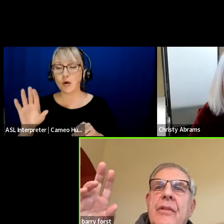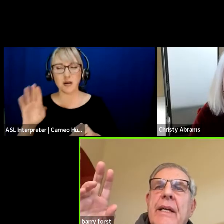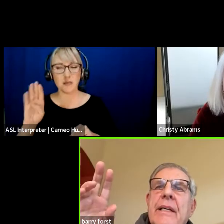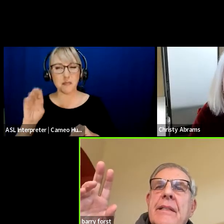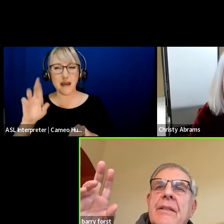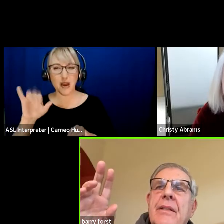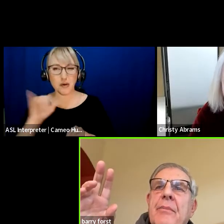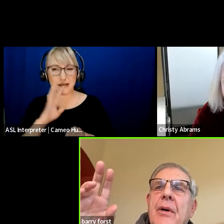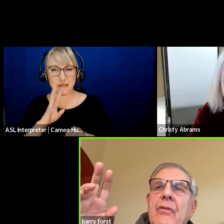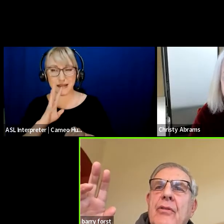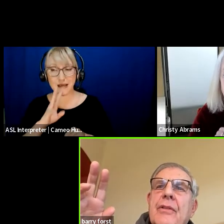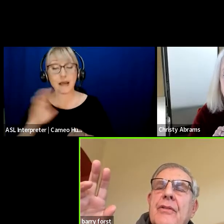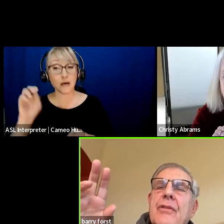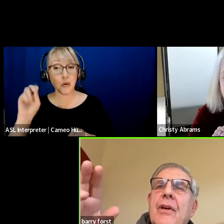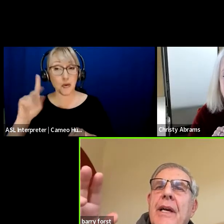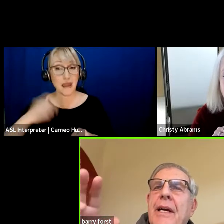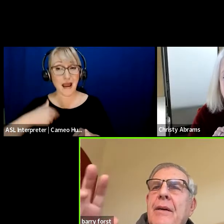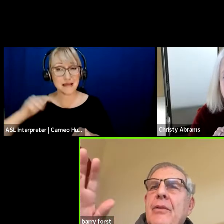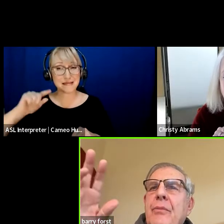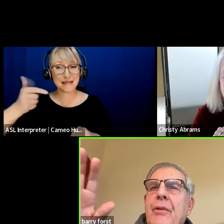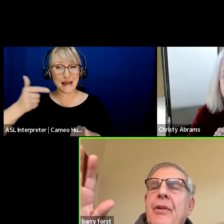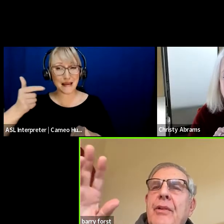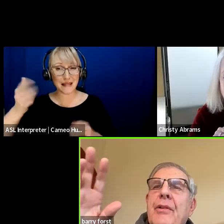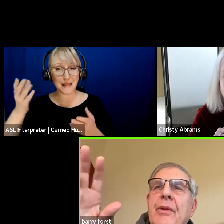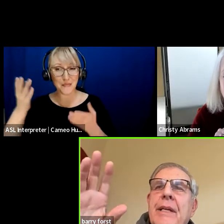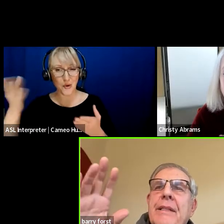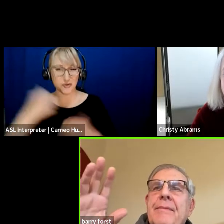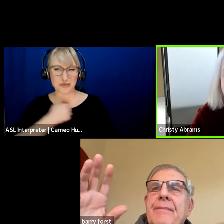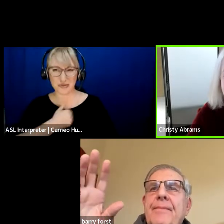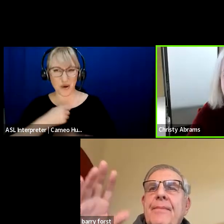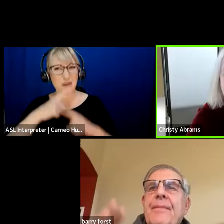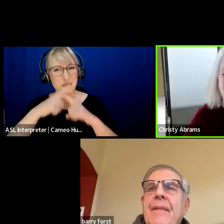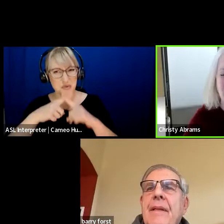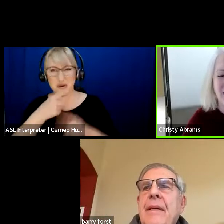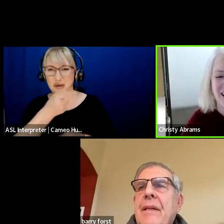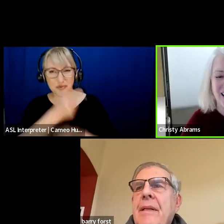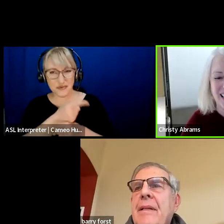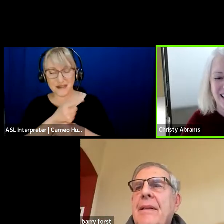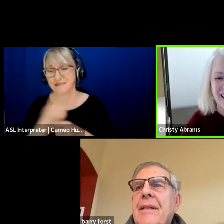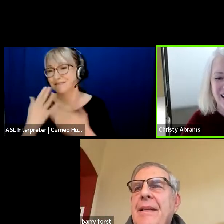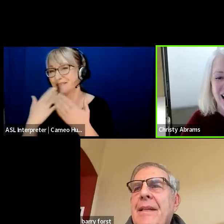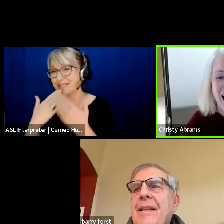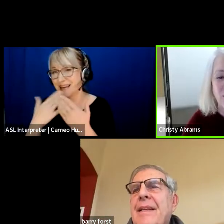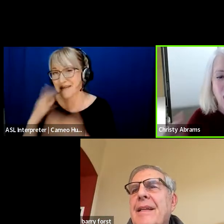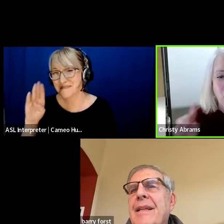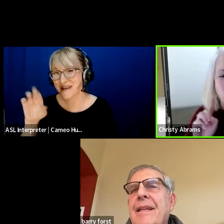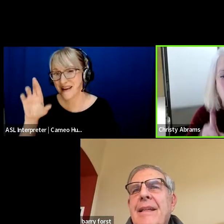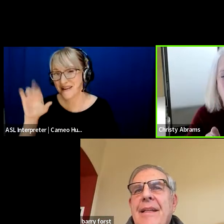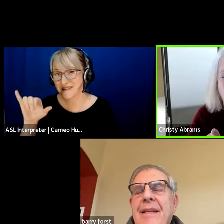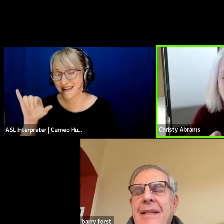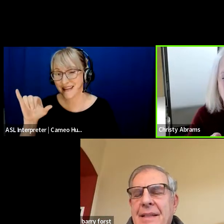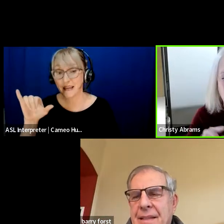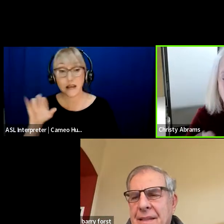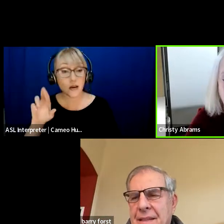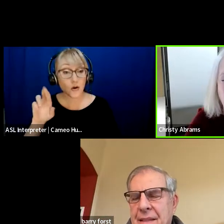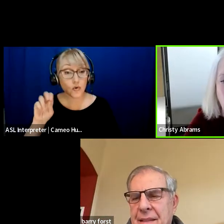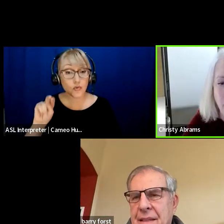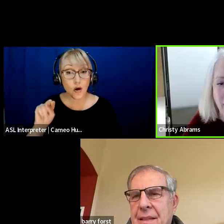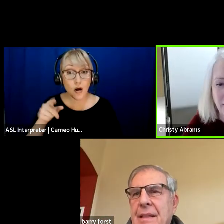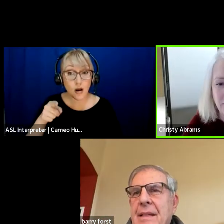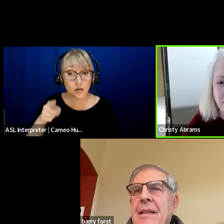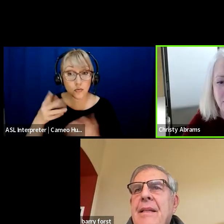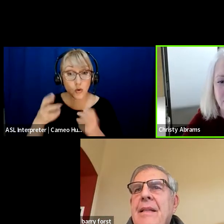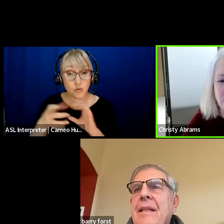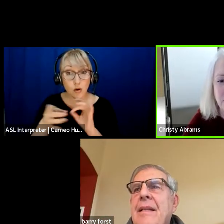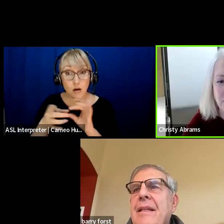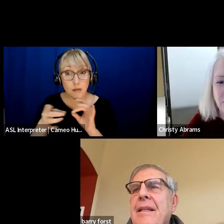will second the motion. Sorry, I was muted. You're right. Okay, thank you, Barry. And Ron, did you have a